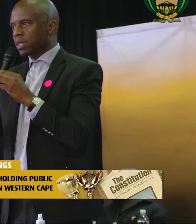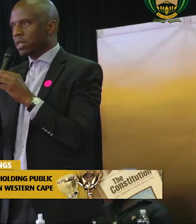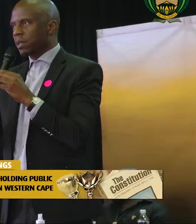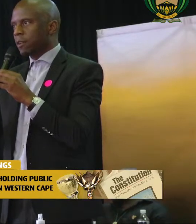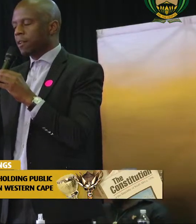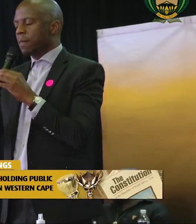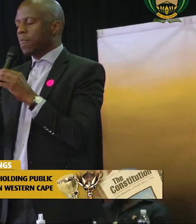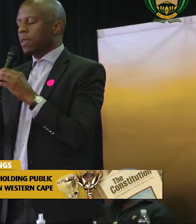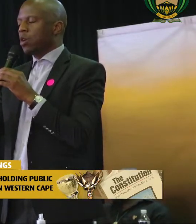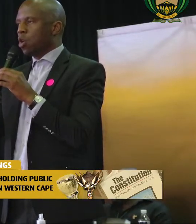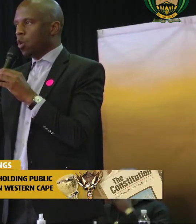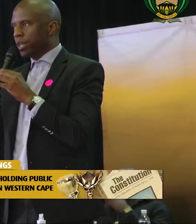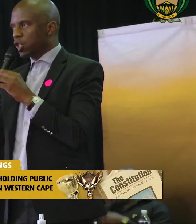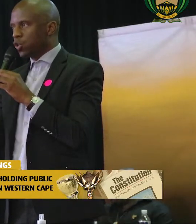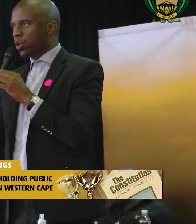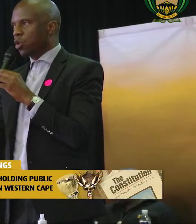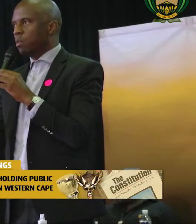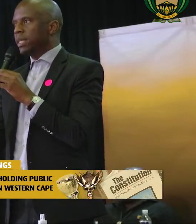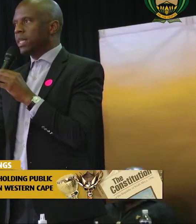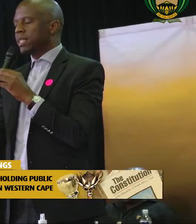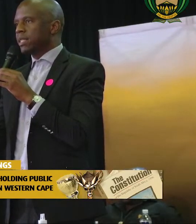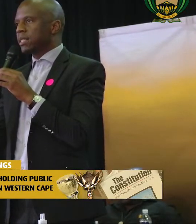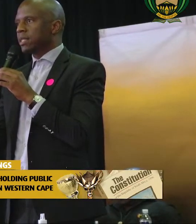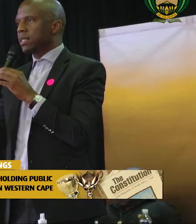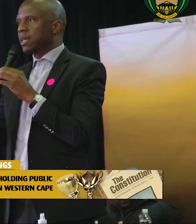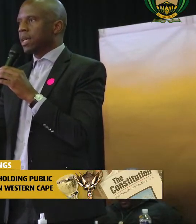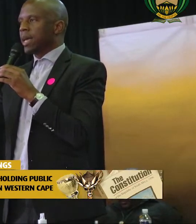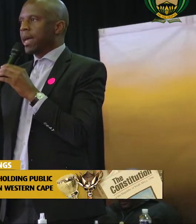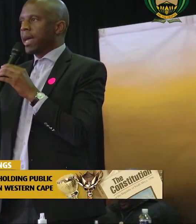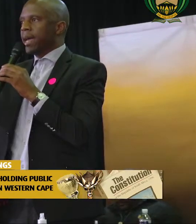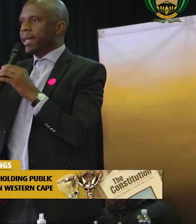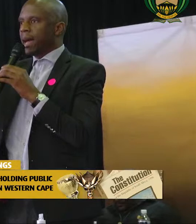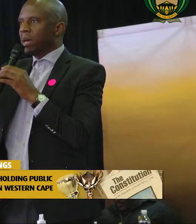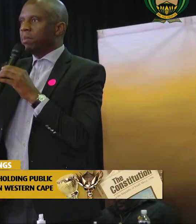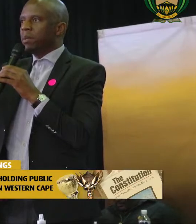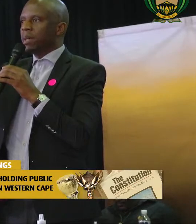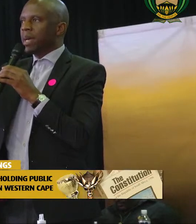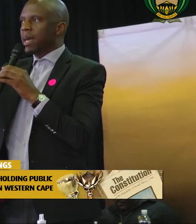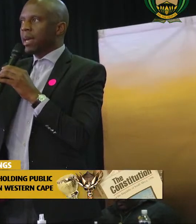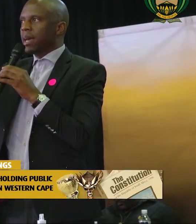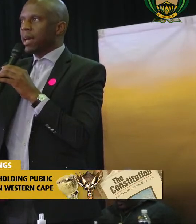report on the two recommendations. And the